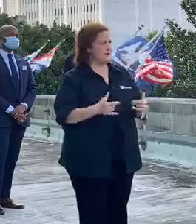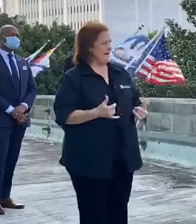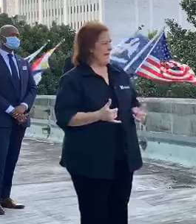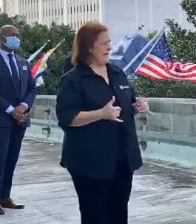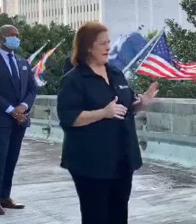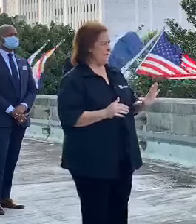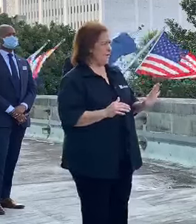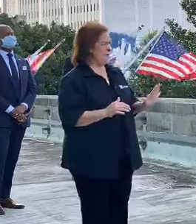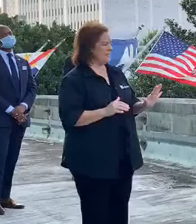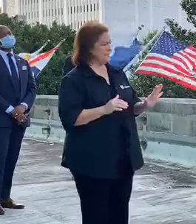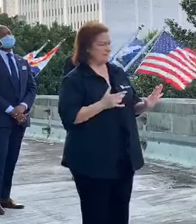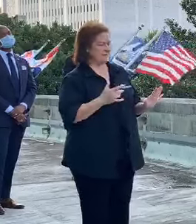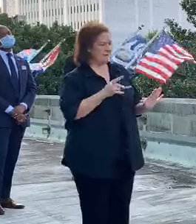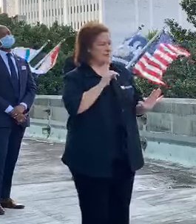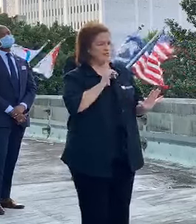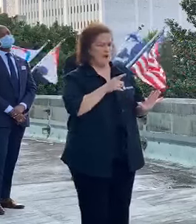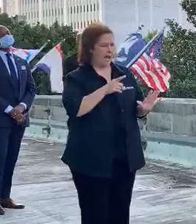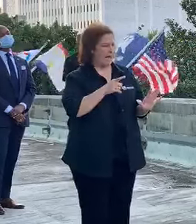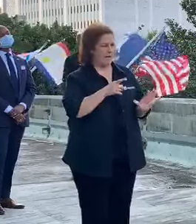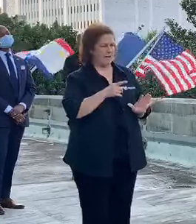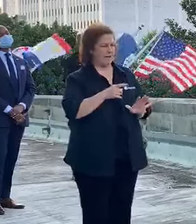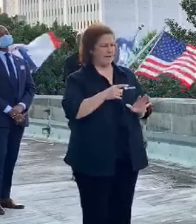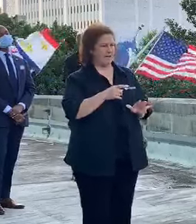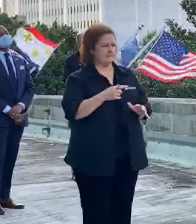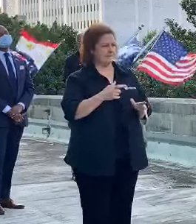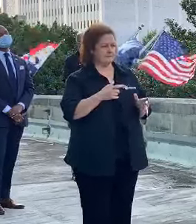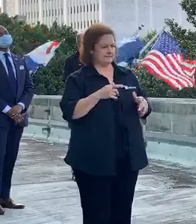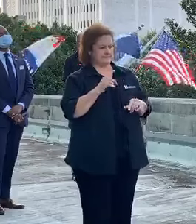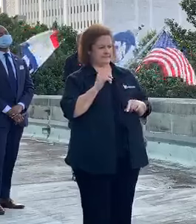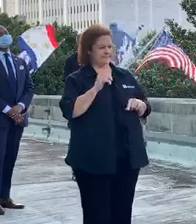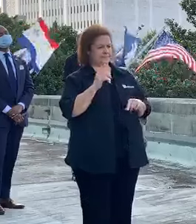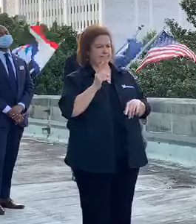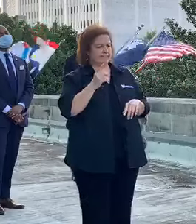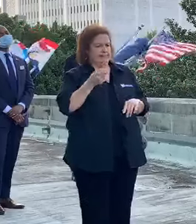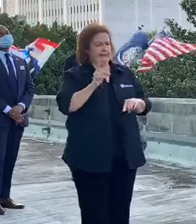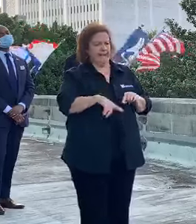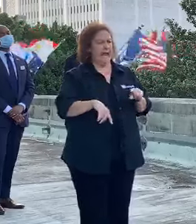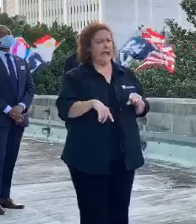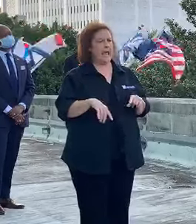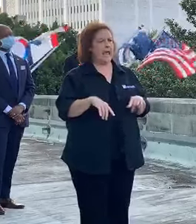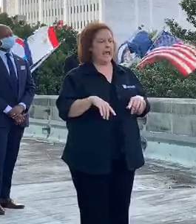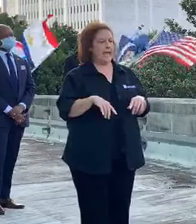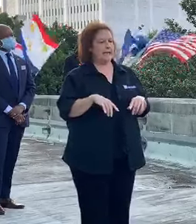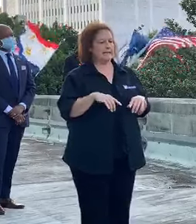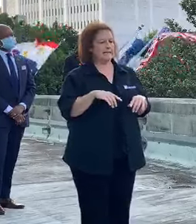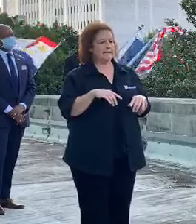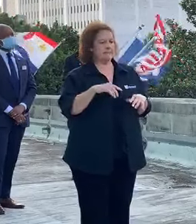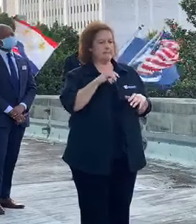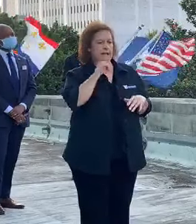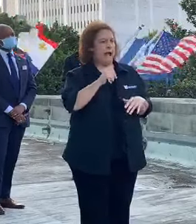there's no turning over anything to anybody. Okay, that's number one. No turning over documentation.